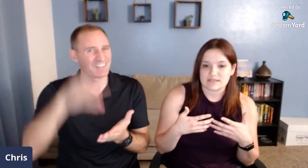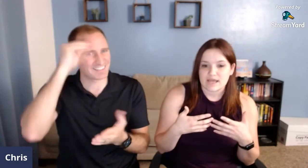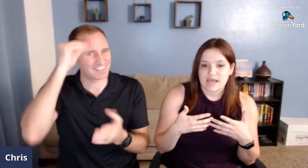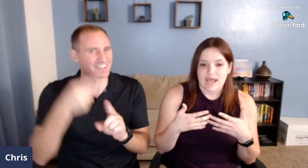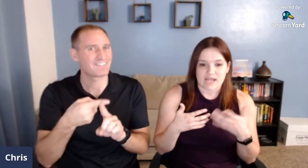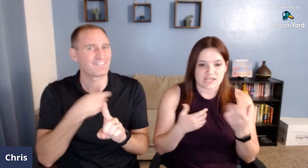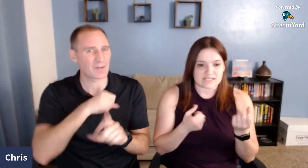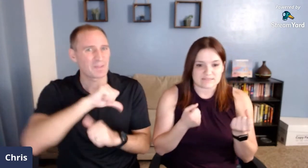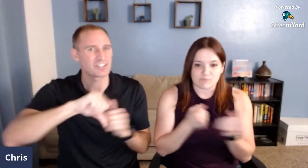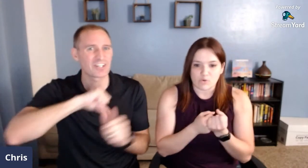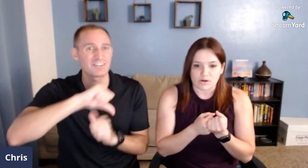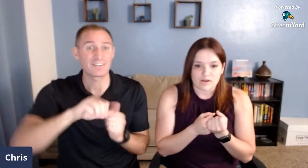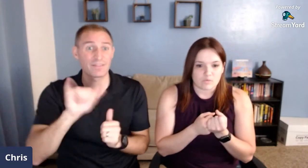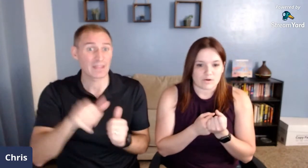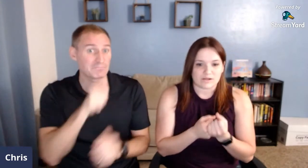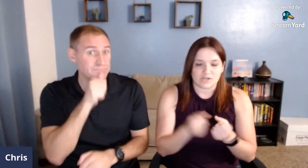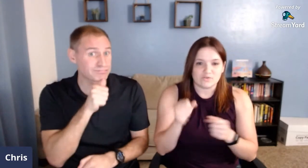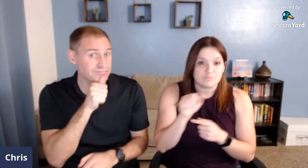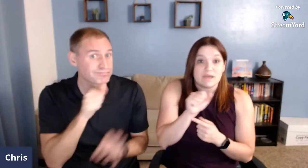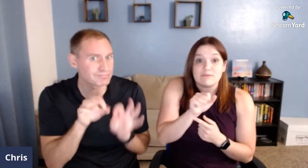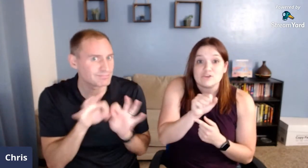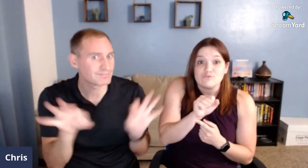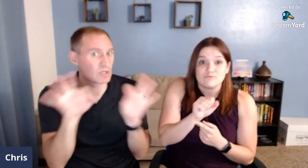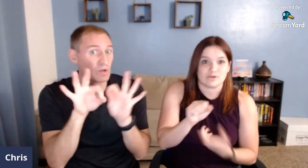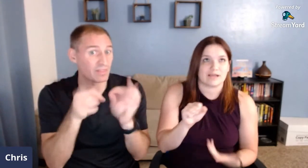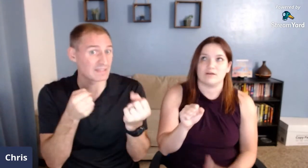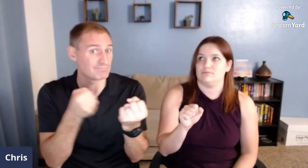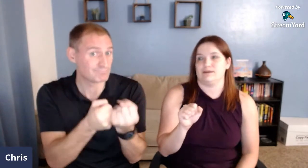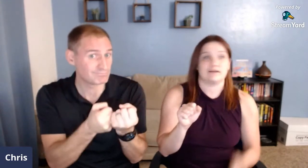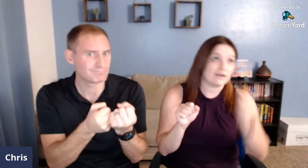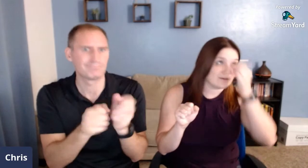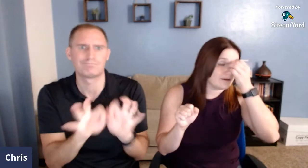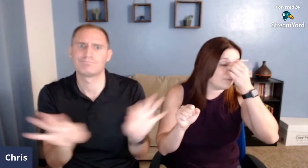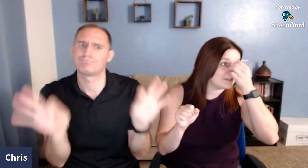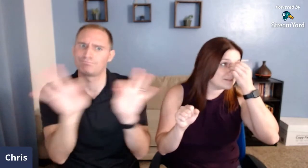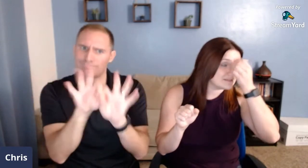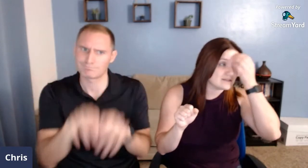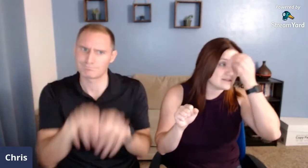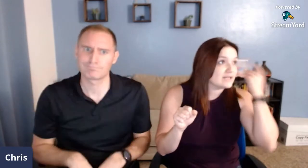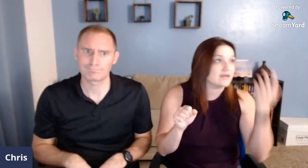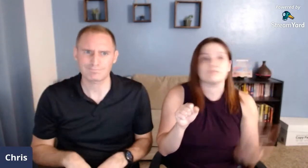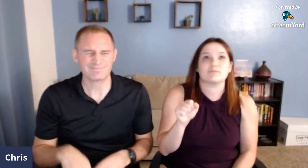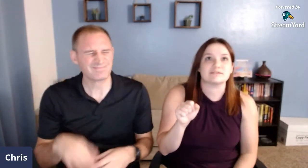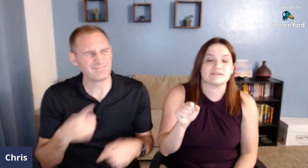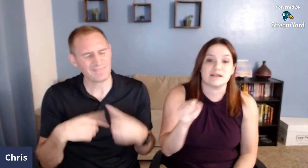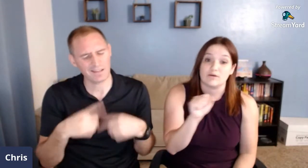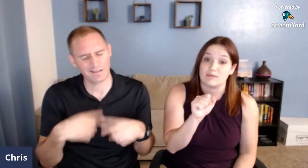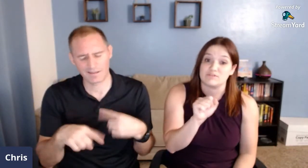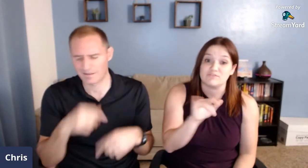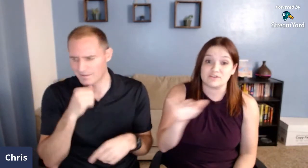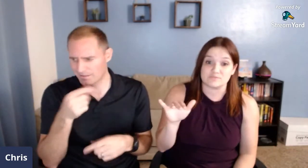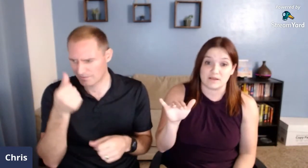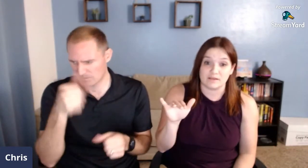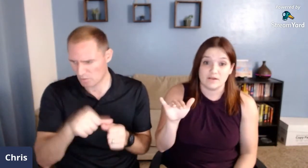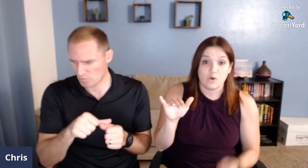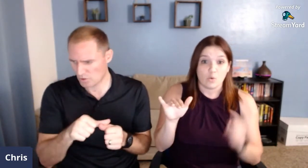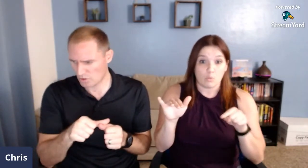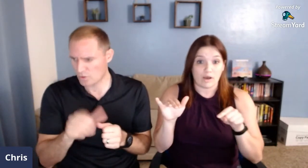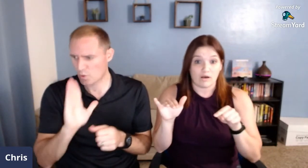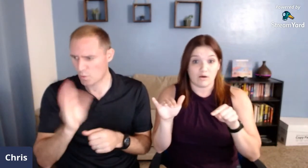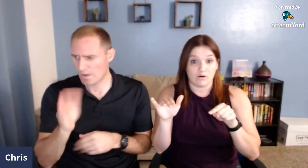comes in and that support. Where you're like, oh man, I don't know what's the sign. I don't remember the sign. Okay, I'm gonna finger spell